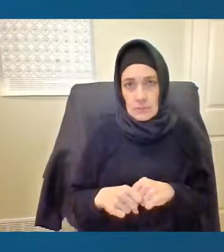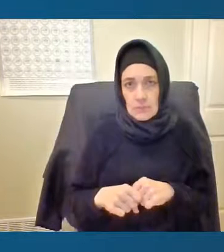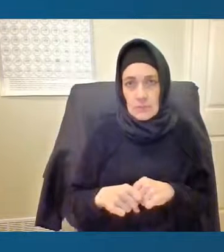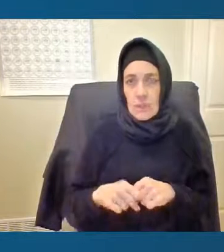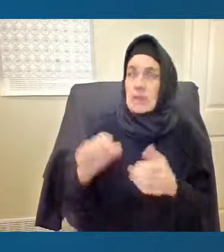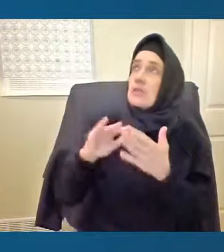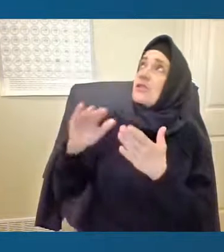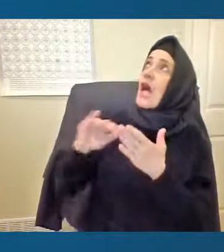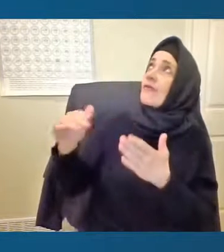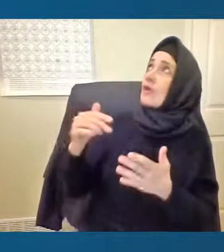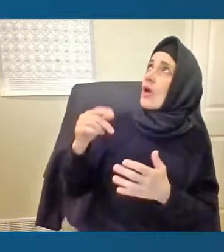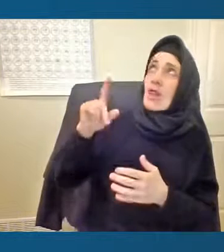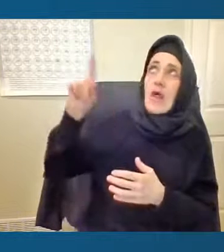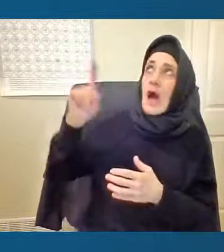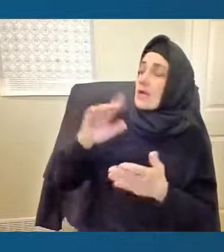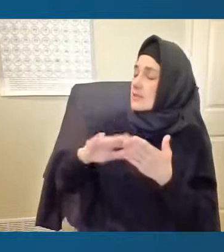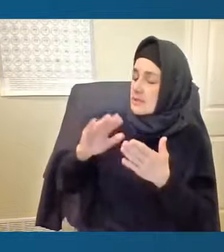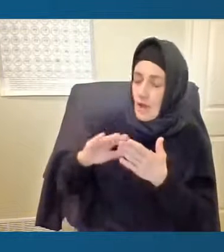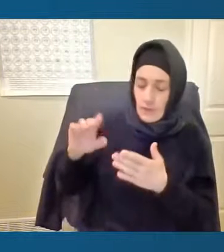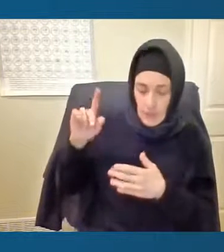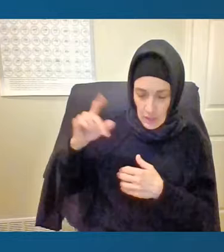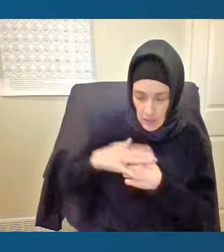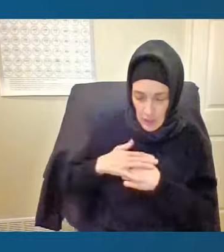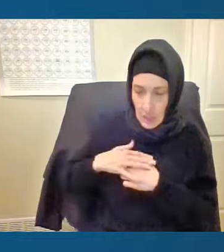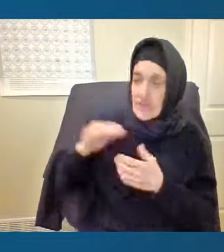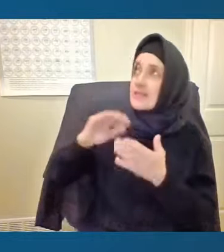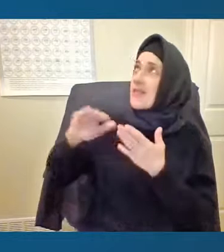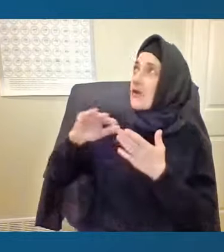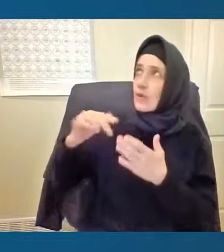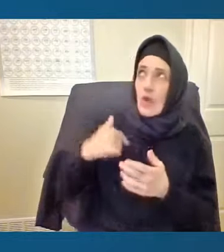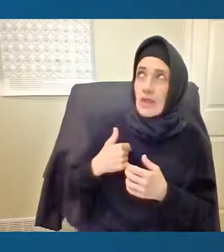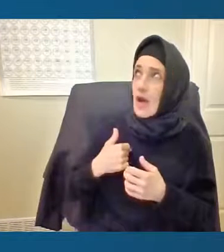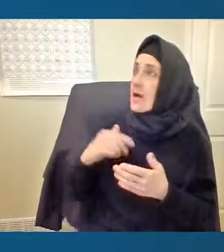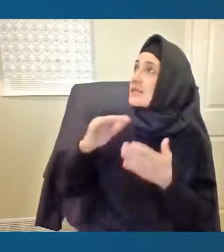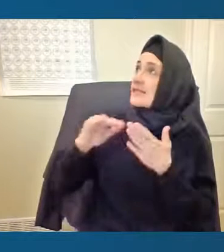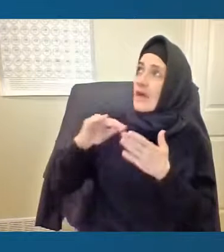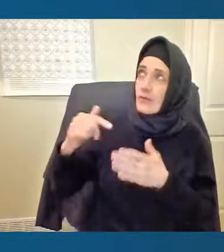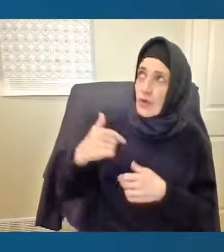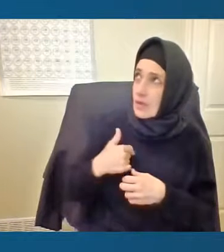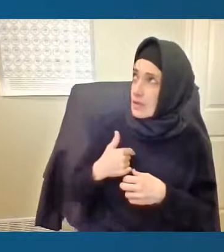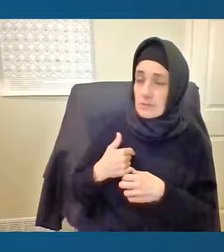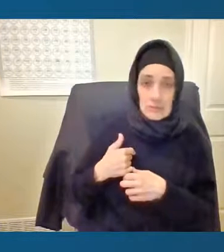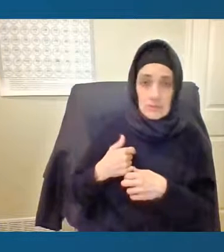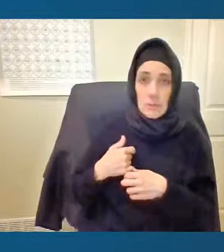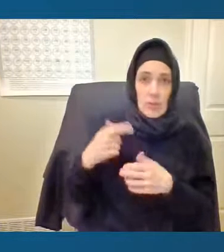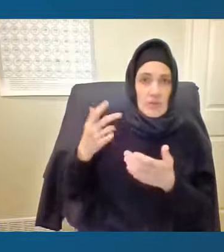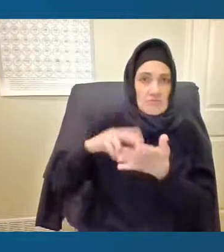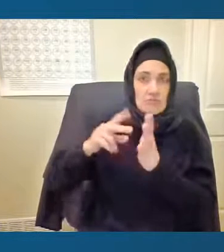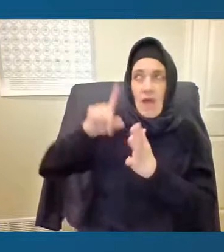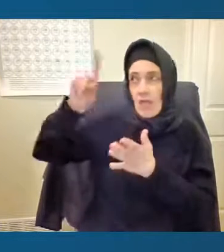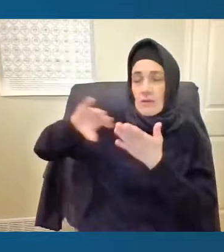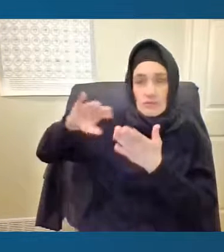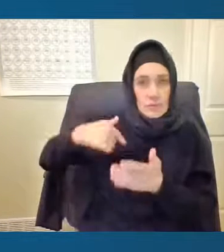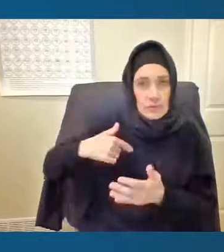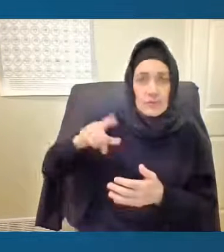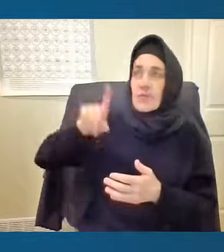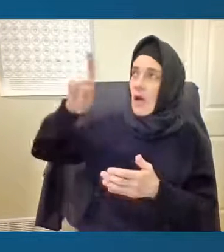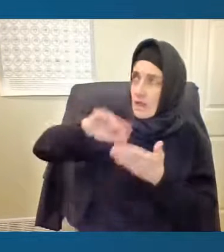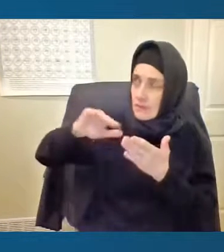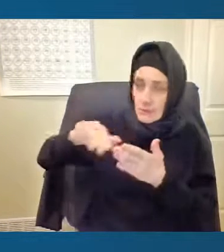astaghfirullah, astaghfirullah, alhamdulillah, alhamdulillah, alhamdulillah. Just these forms of dhikr. Don't take it